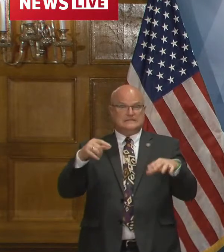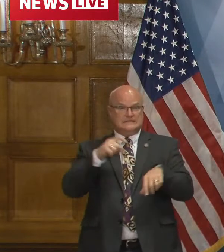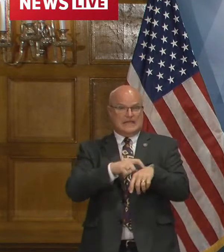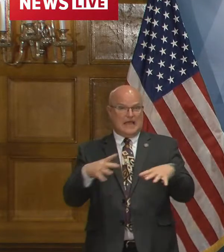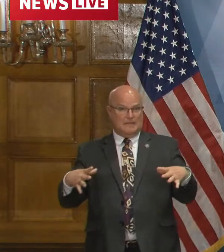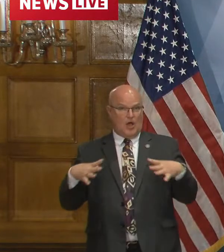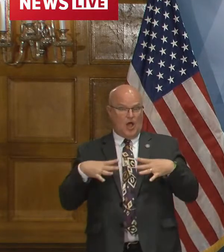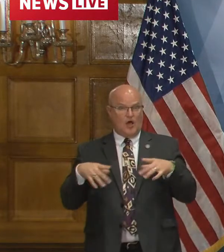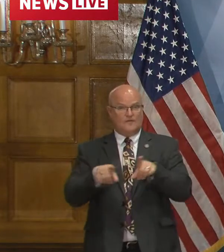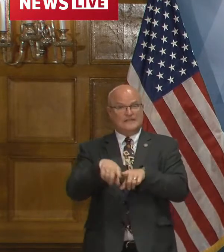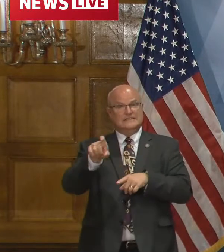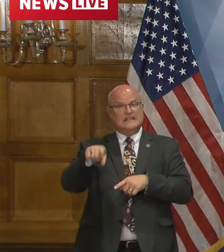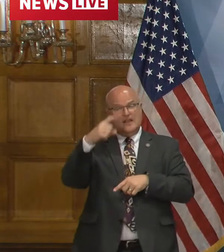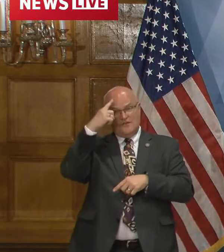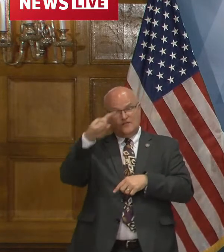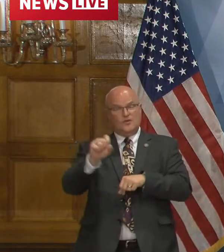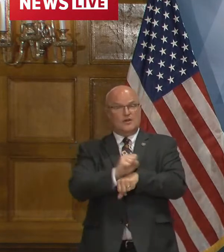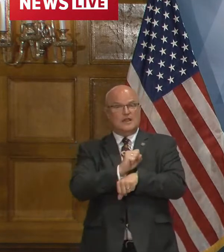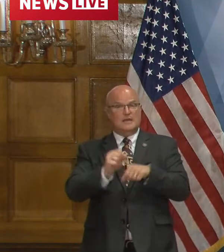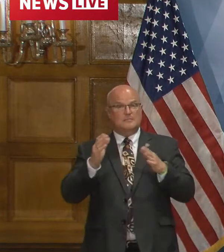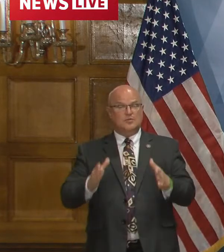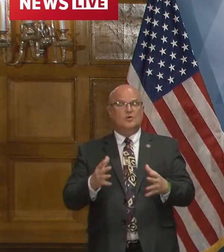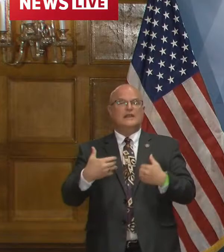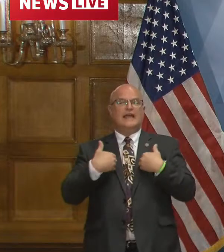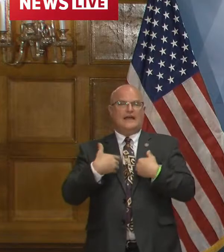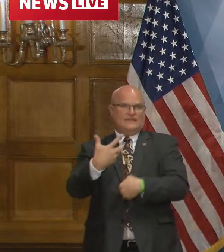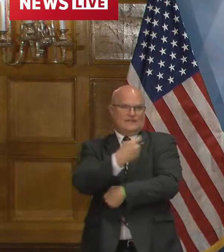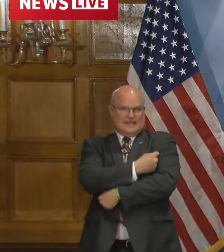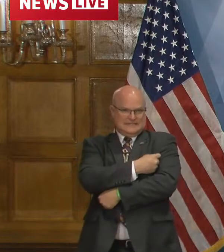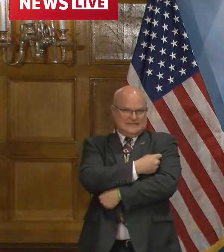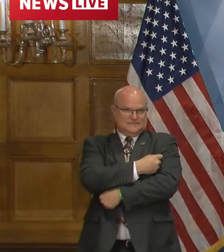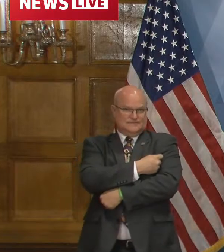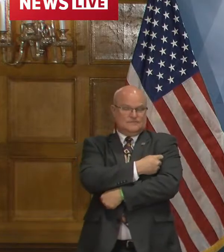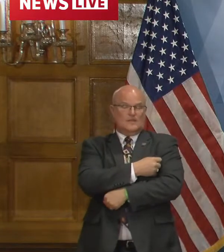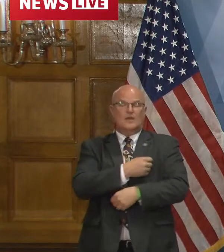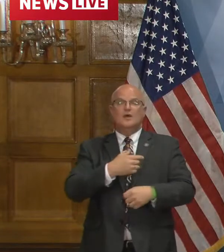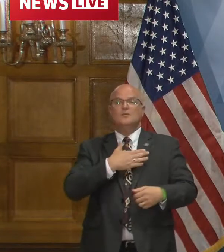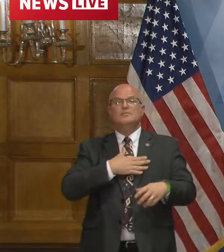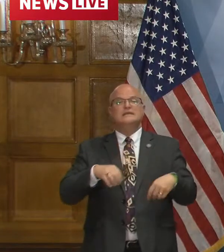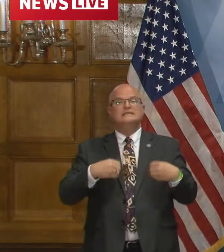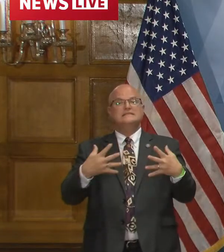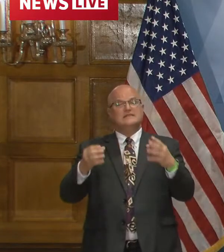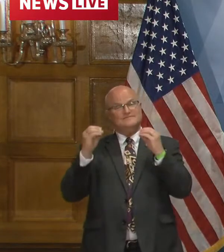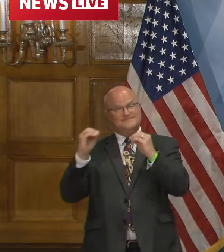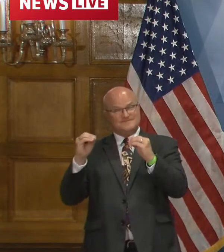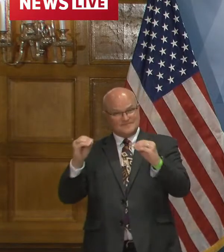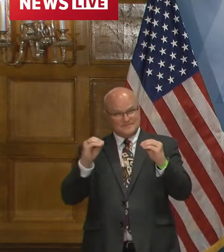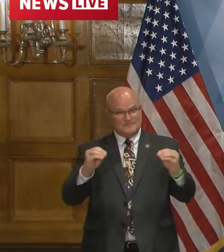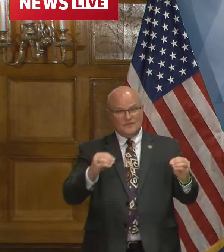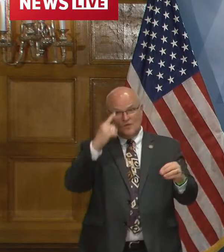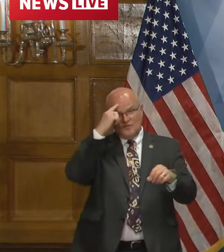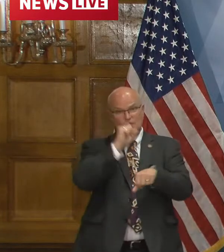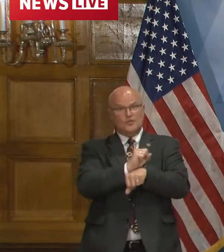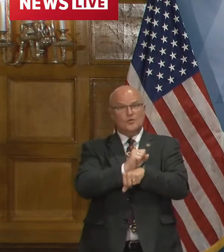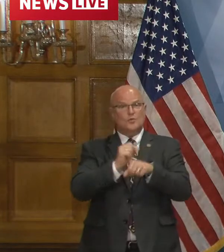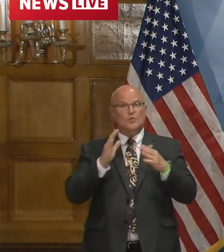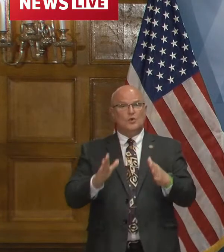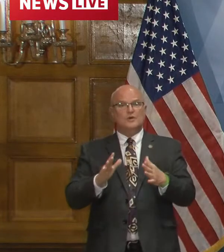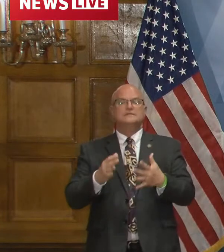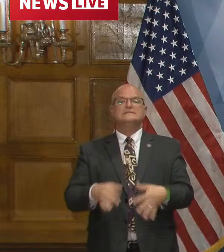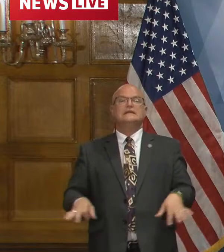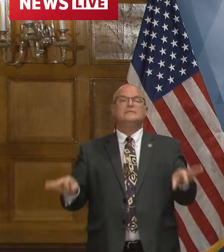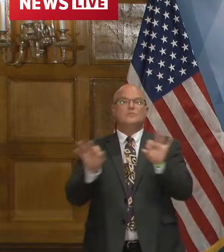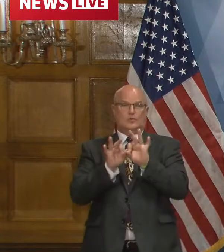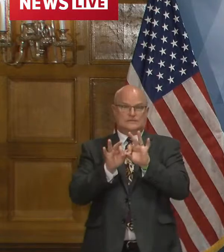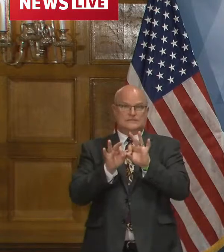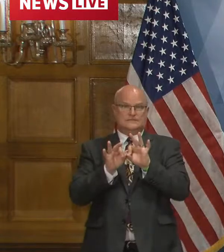off as necessary for an employee to get the vaccine. We want you to provide education to the workers as to the